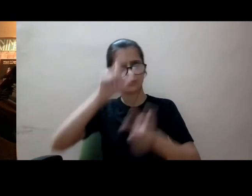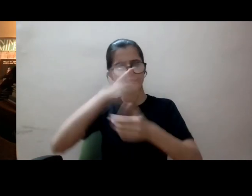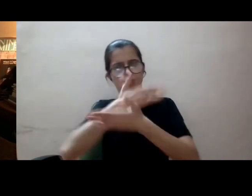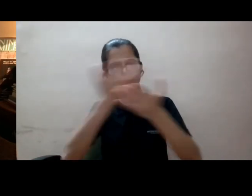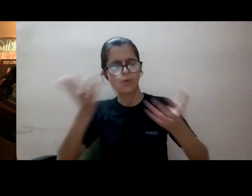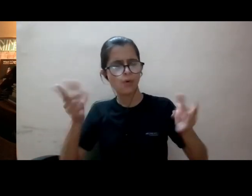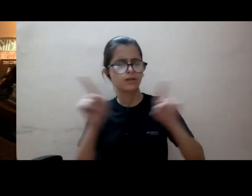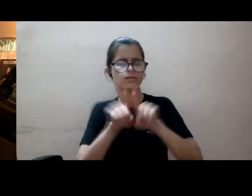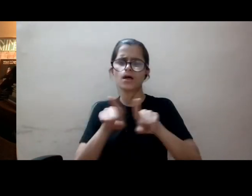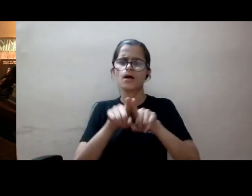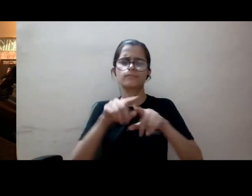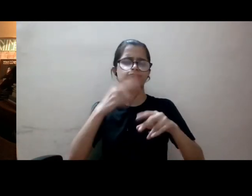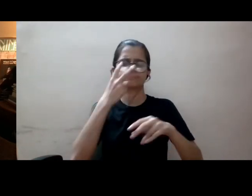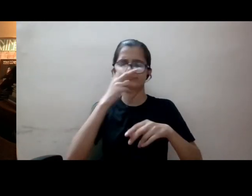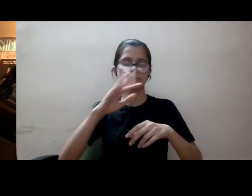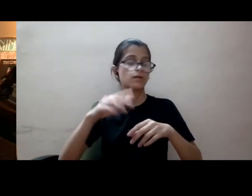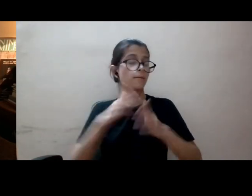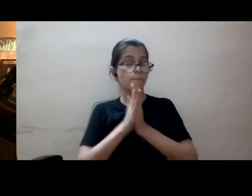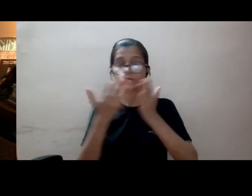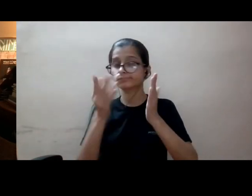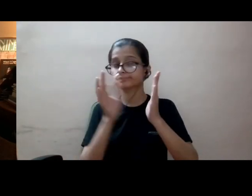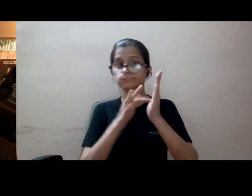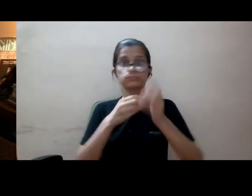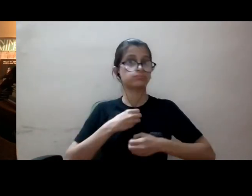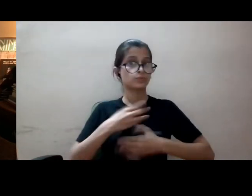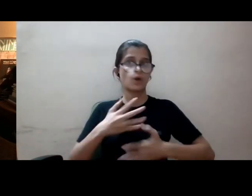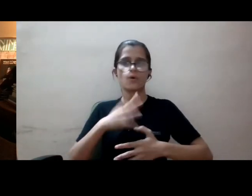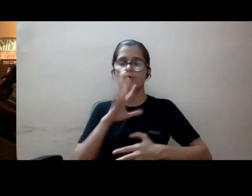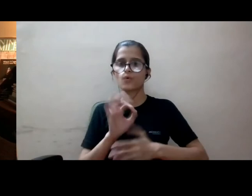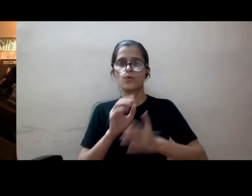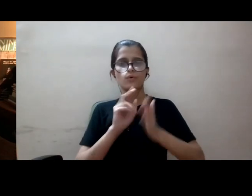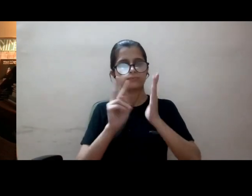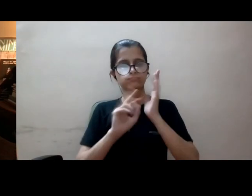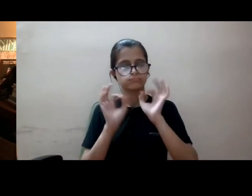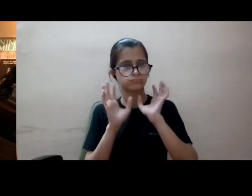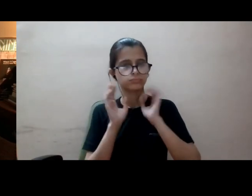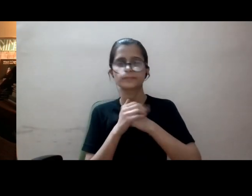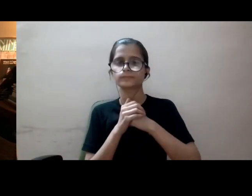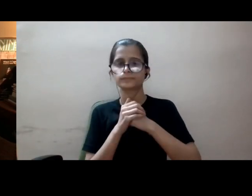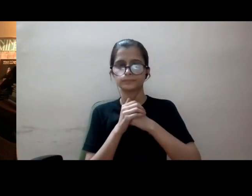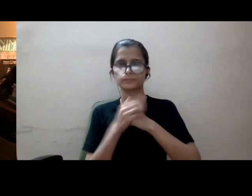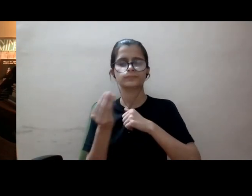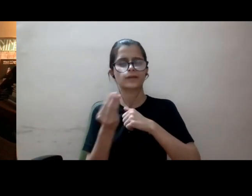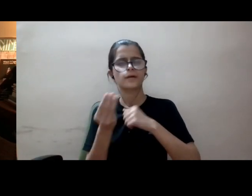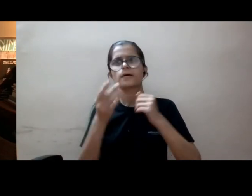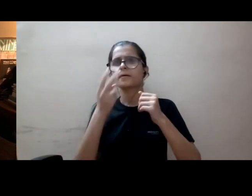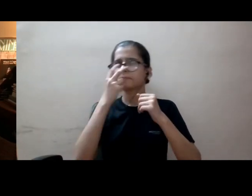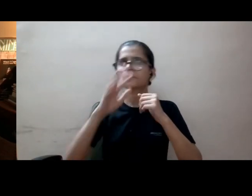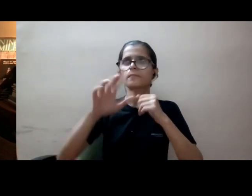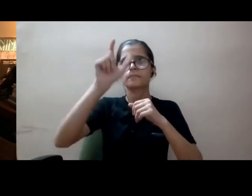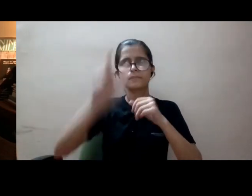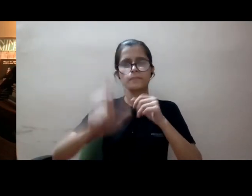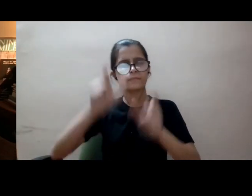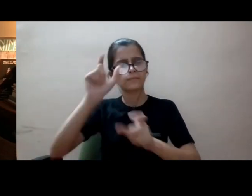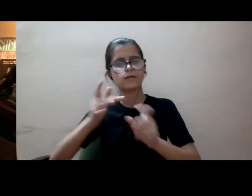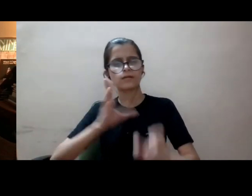know, the book is terrible. And all it does is reinforce for sighted people the fear of blindness. And, you